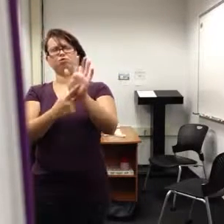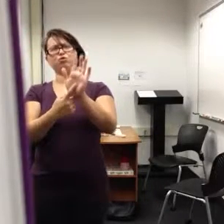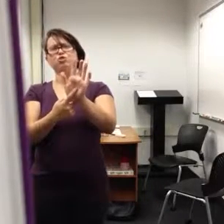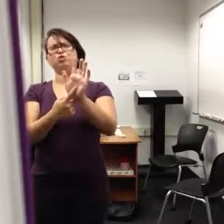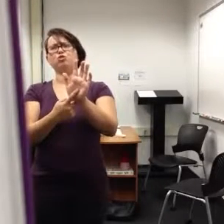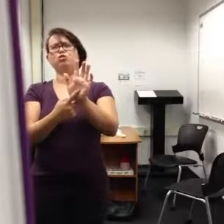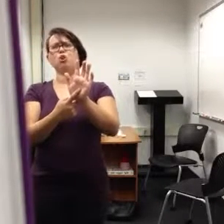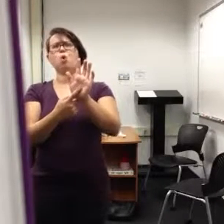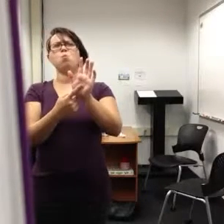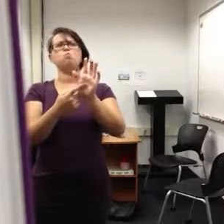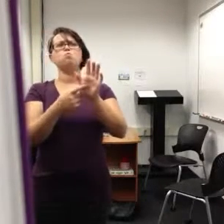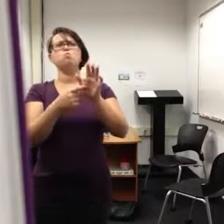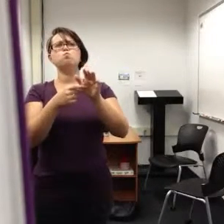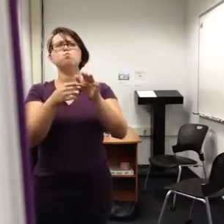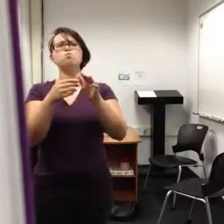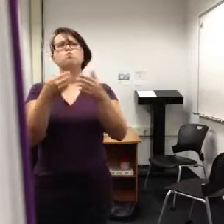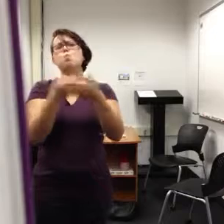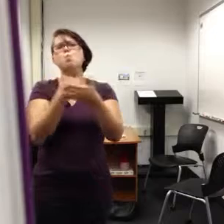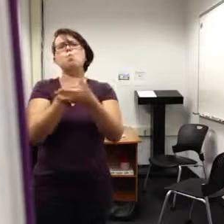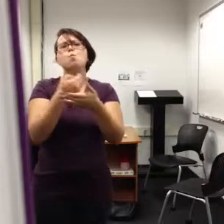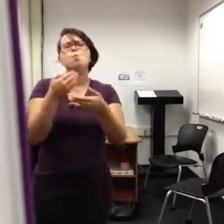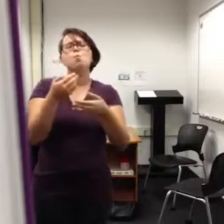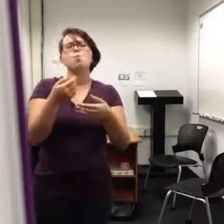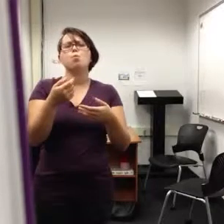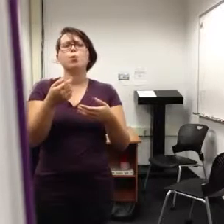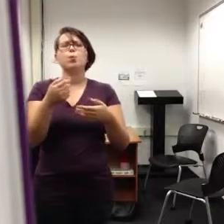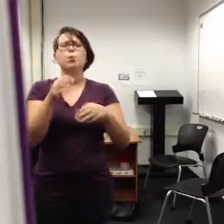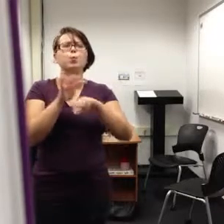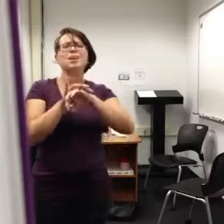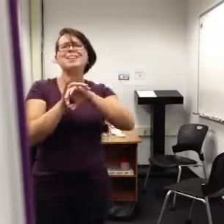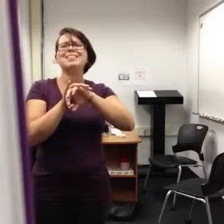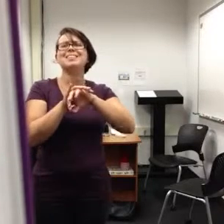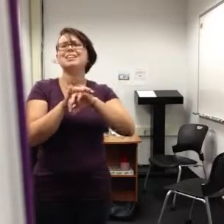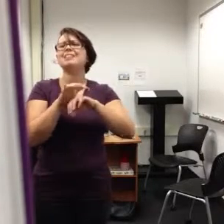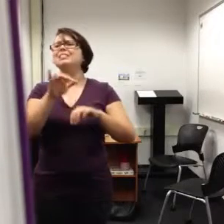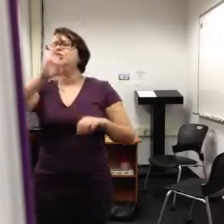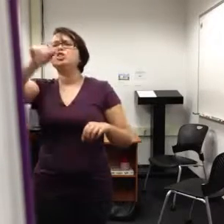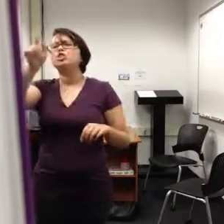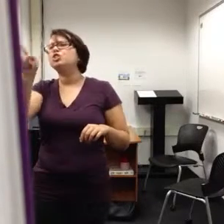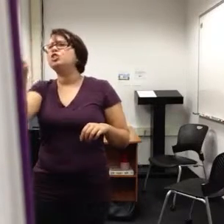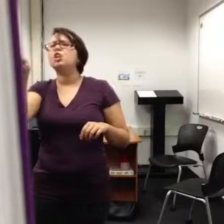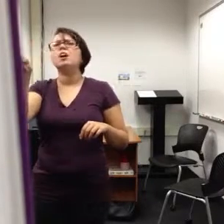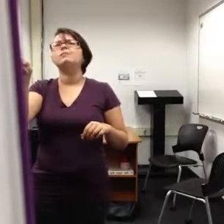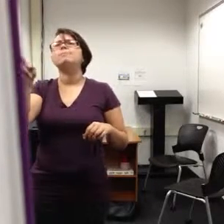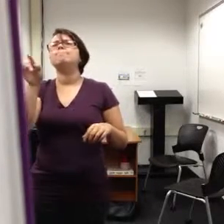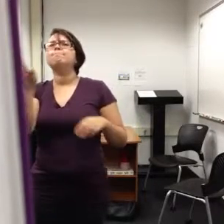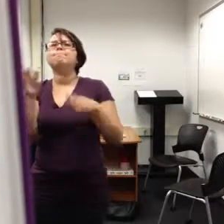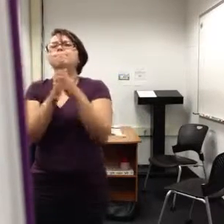aristocracy of New England. And Jackson, the rough and ready entrepreneurs on the